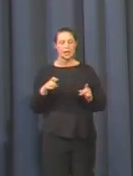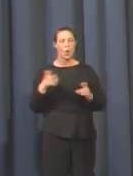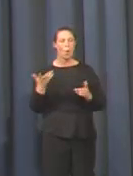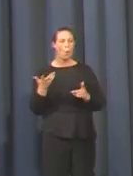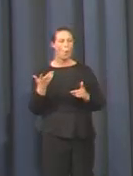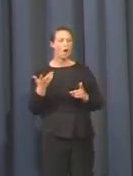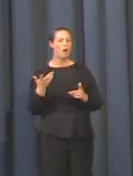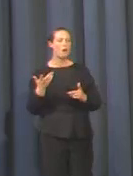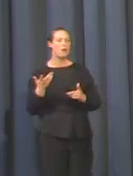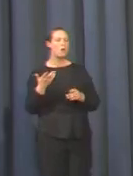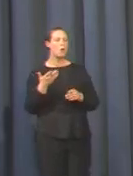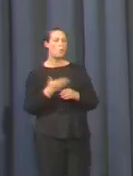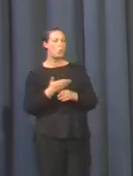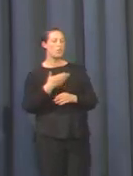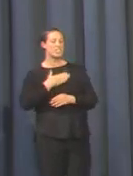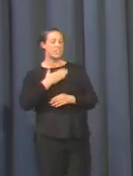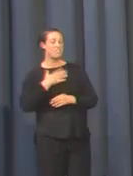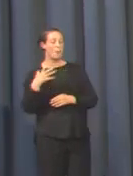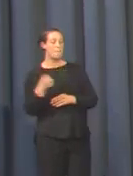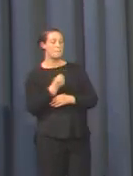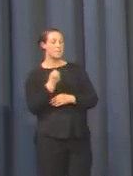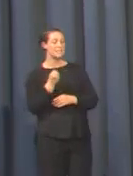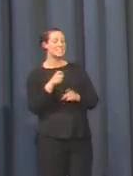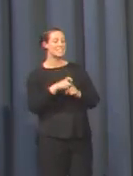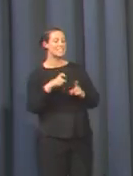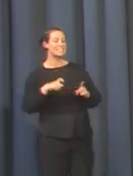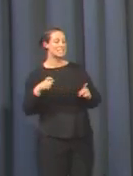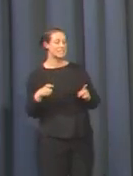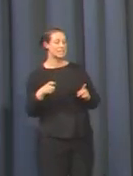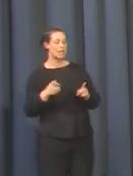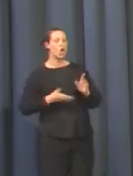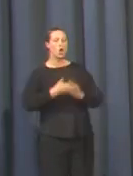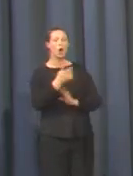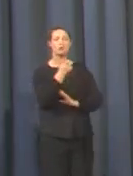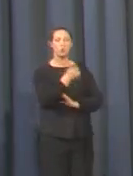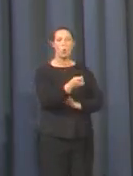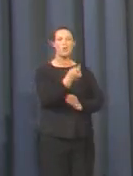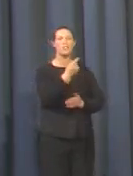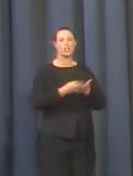department, WorkSafe takes the department, the DCC to court.